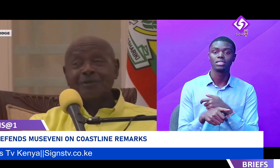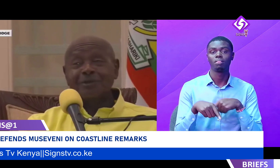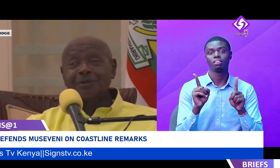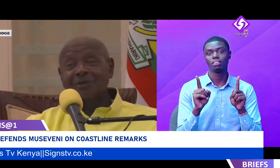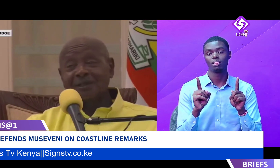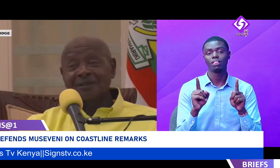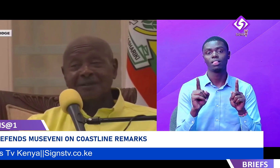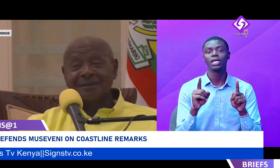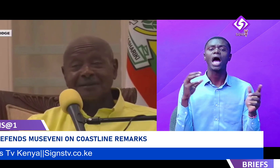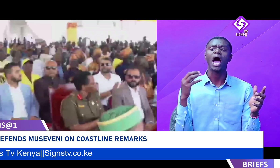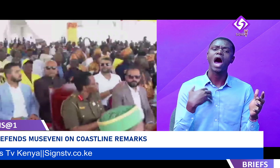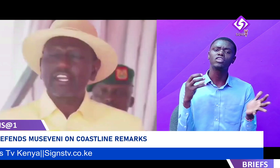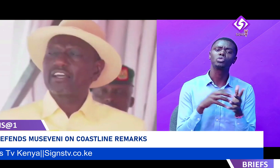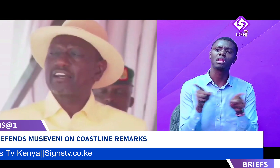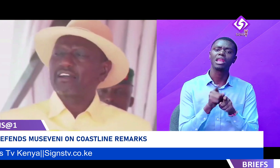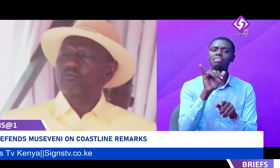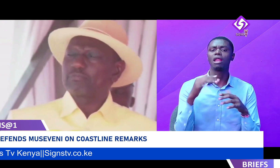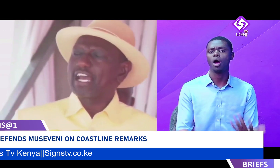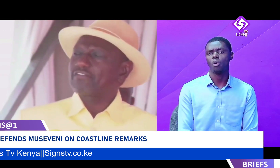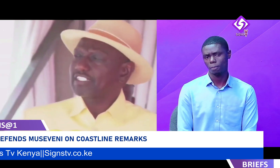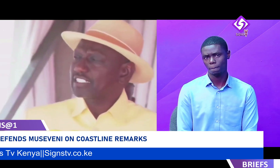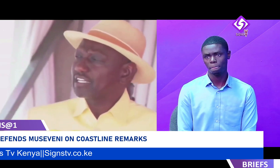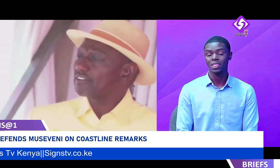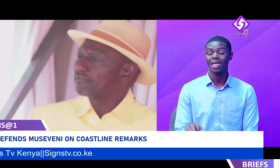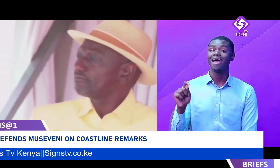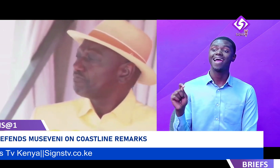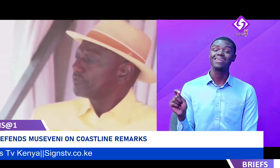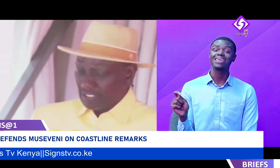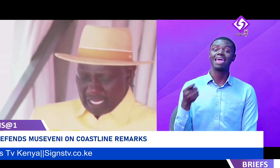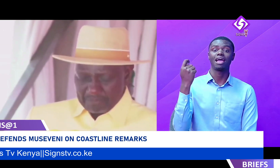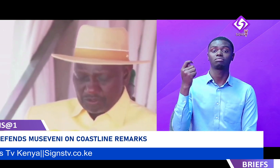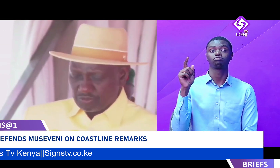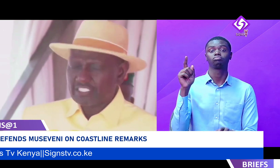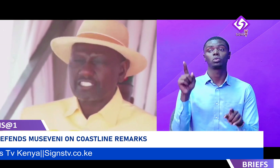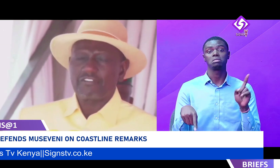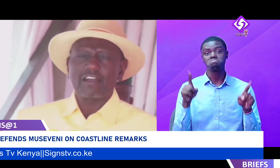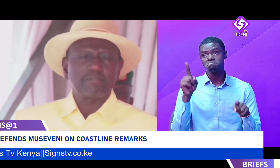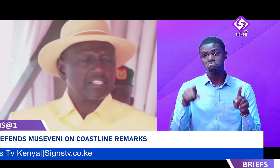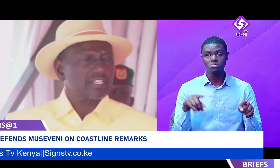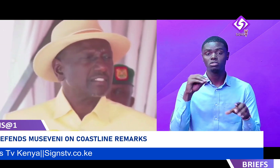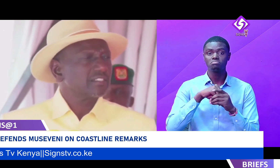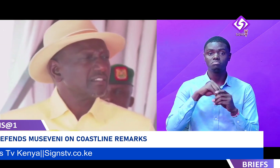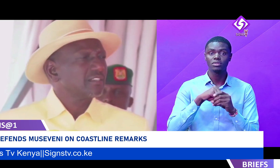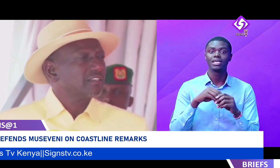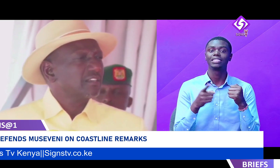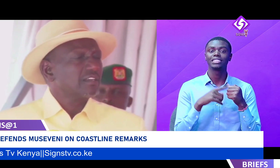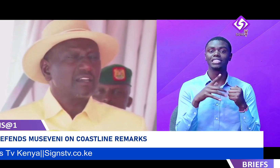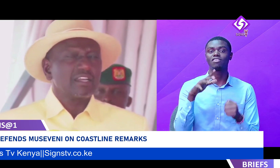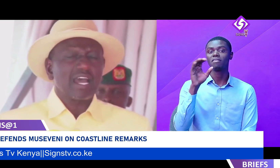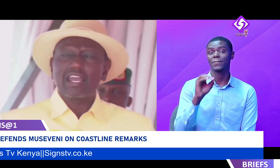like this? Kenya will be divesting up to 65%, and I